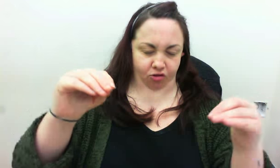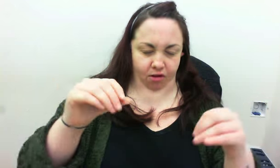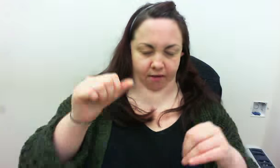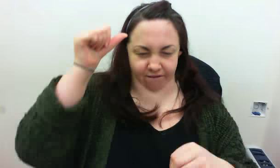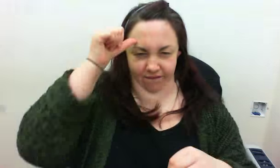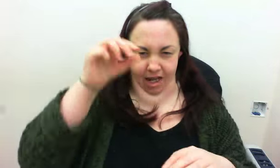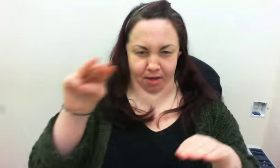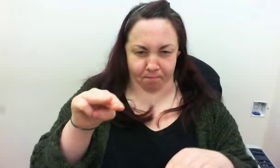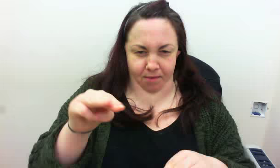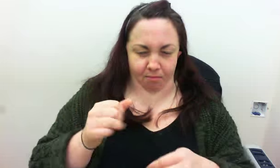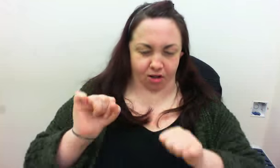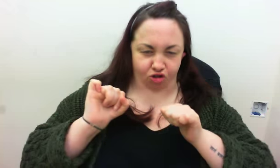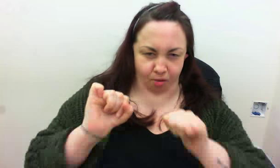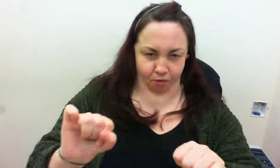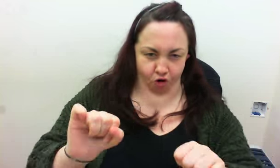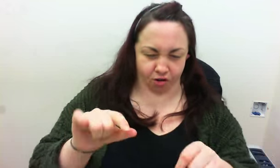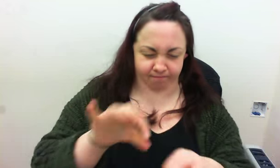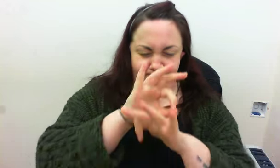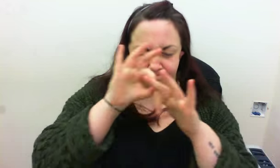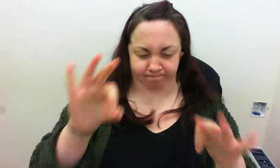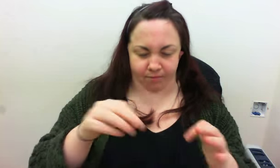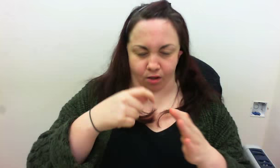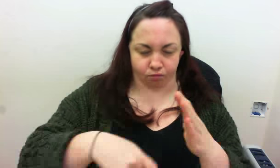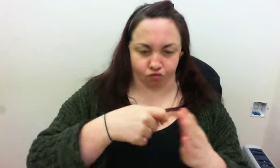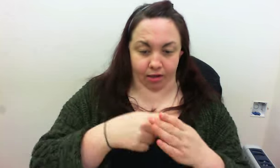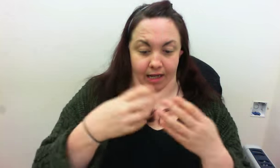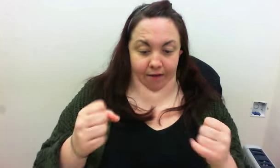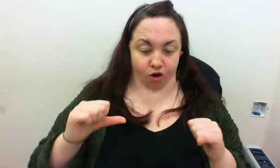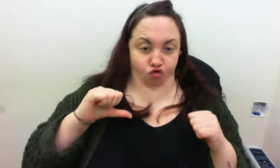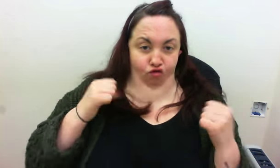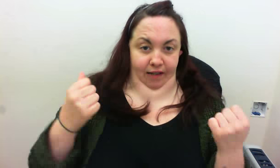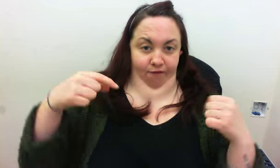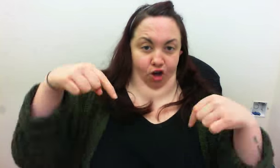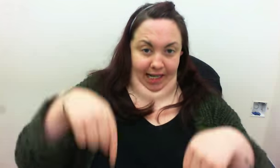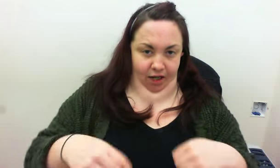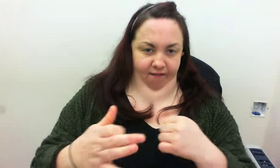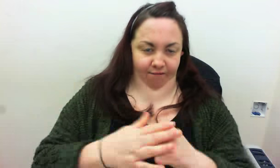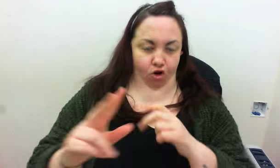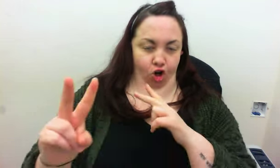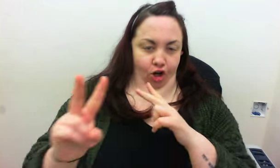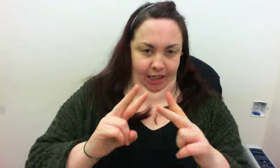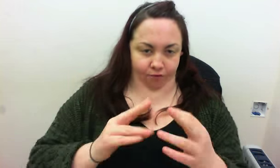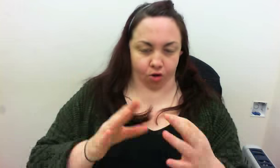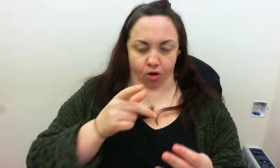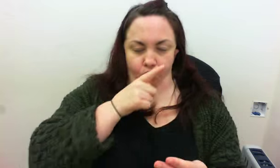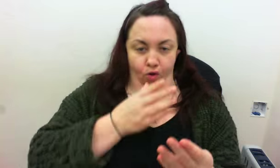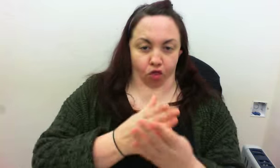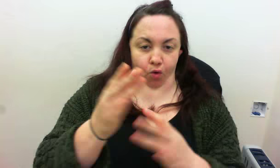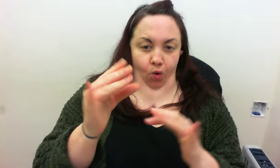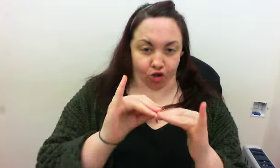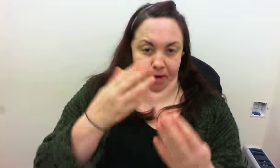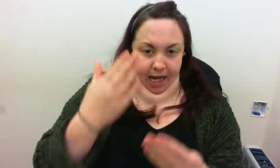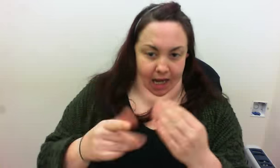behind a fantastic cause. I have Christopher Jones on the line who's going to be speaking to us through an interpreter. How are you doing this evening,